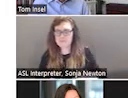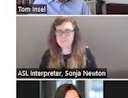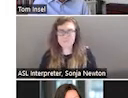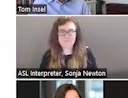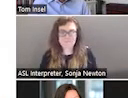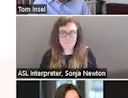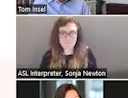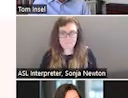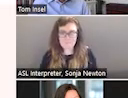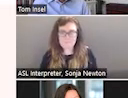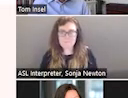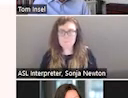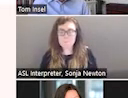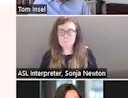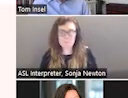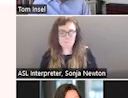to